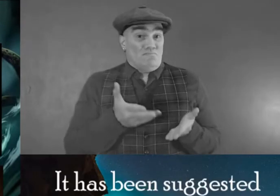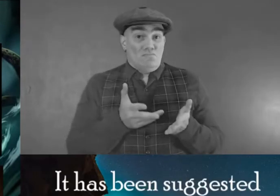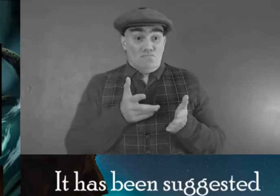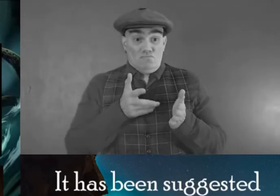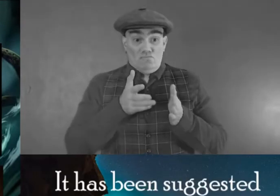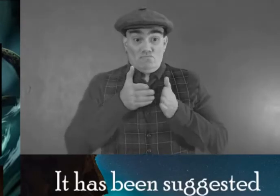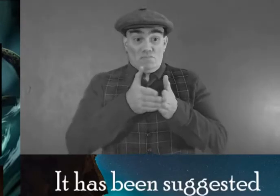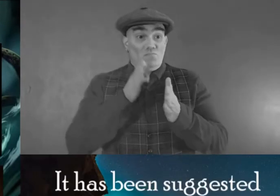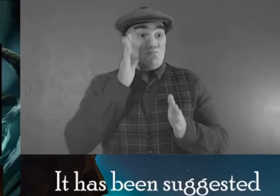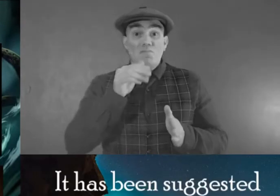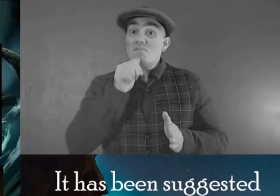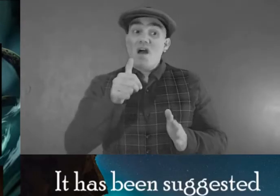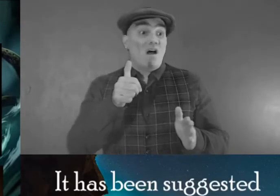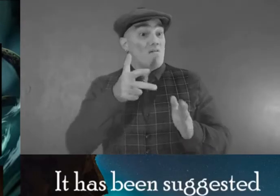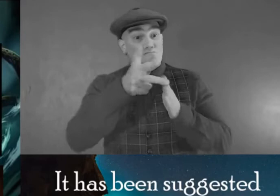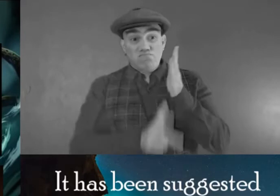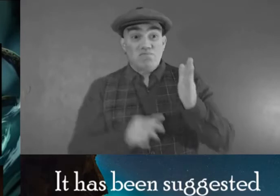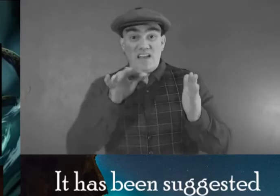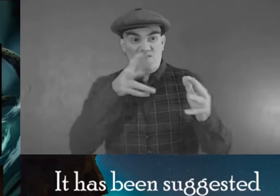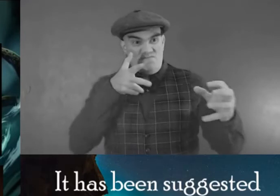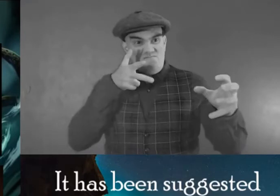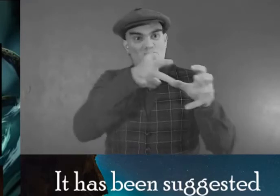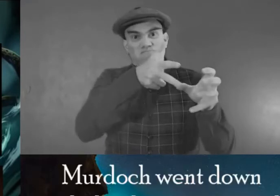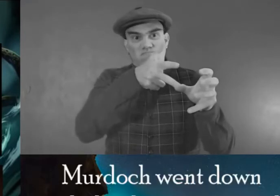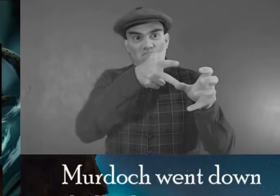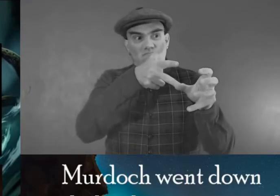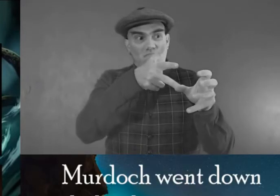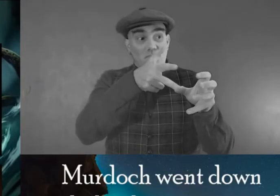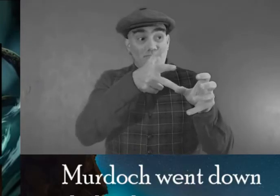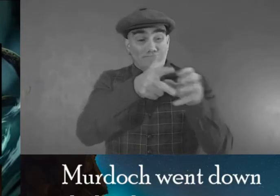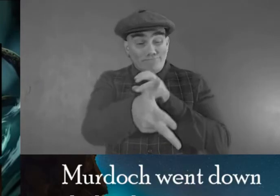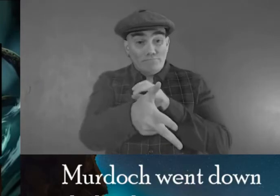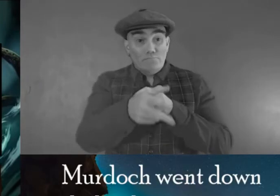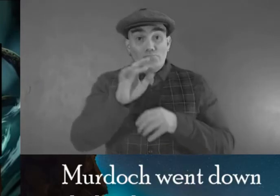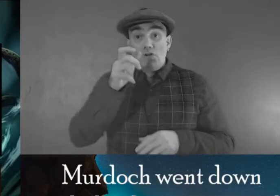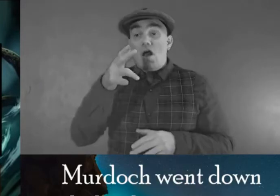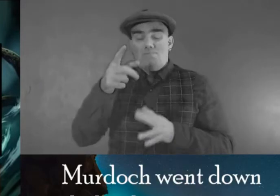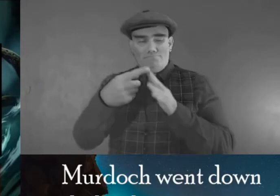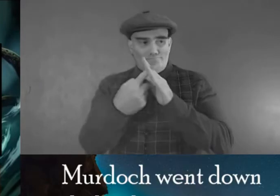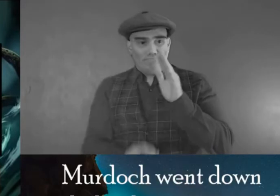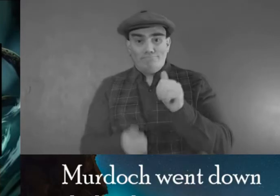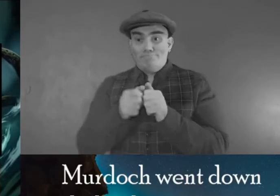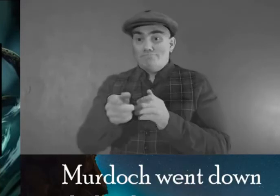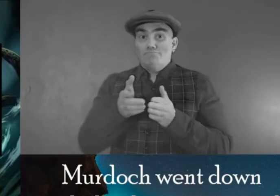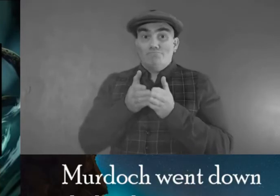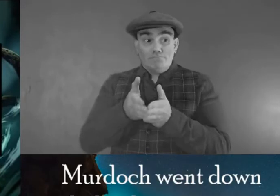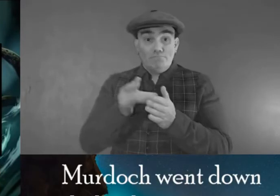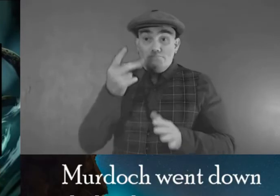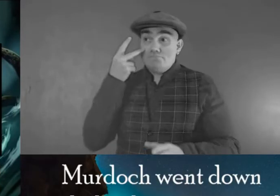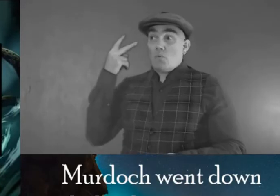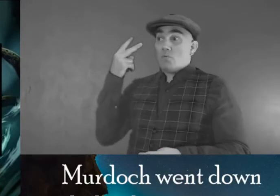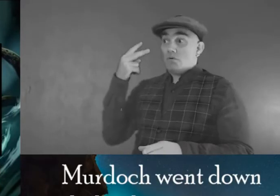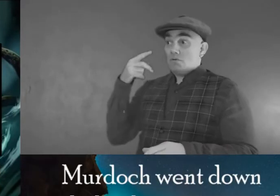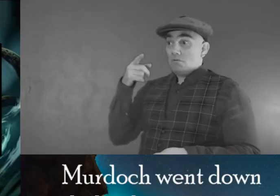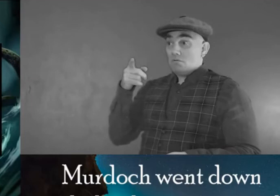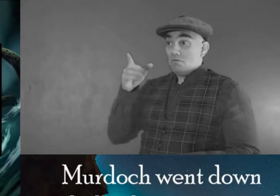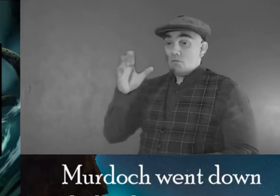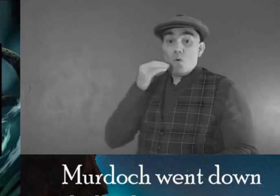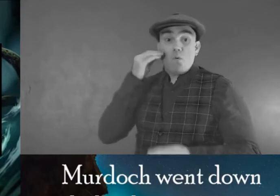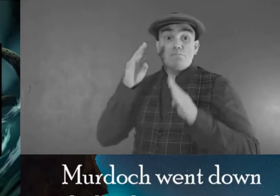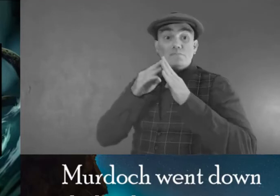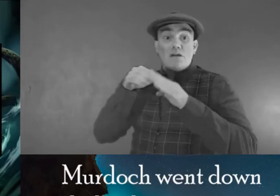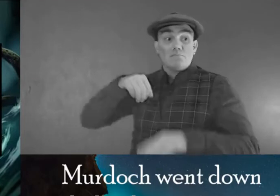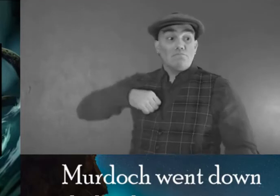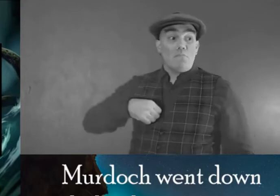the ship would not have sank if it hit the iceberg head-on. Murdoch went down with the ship. A memorial to him is found in his hometown